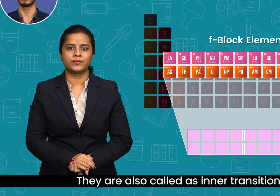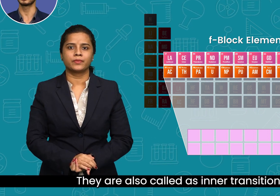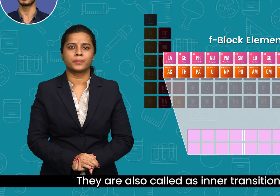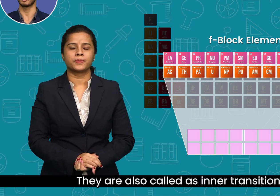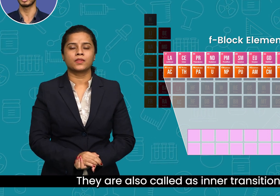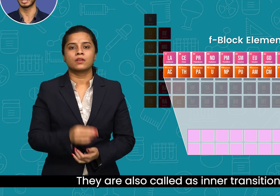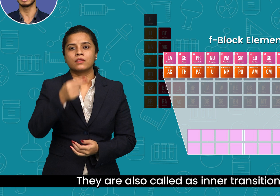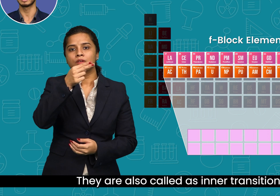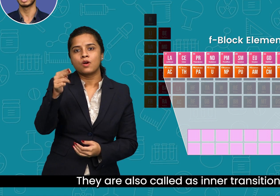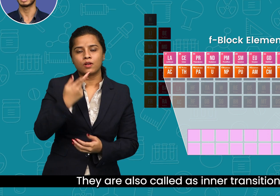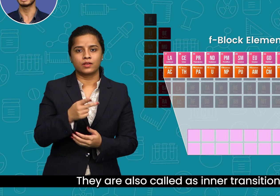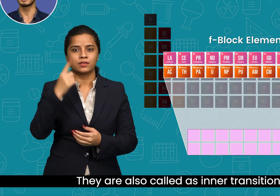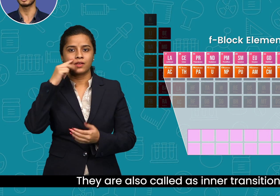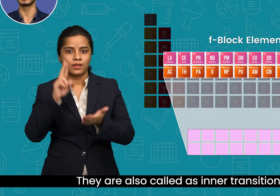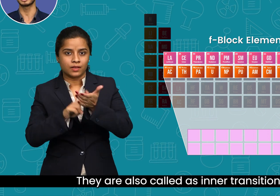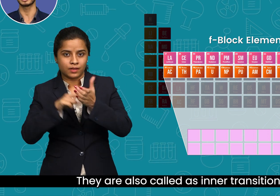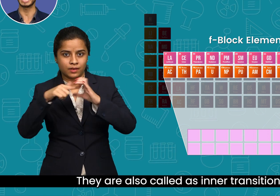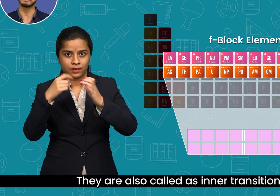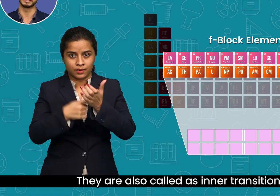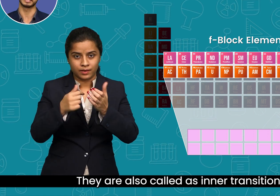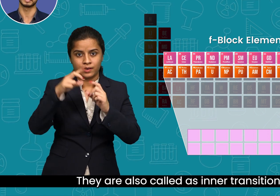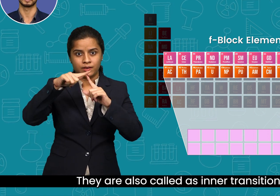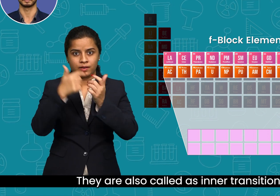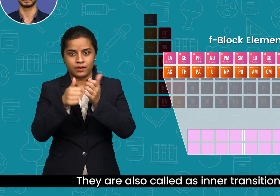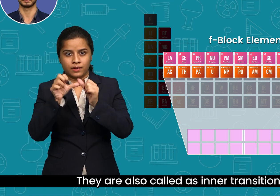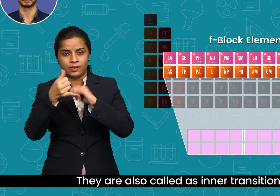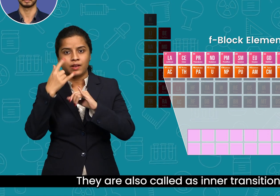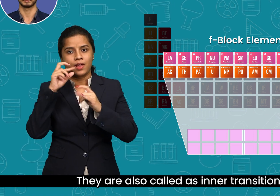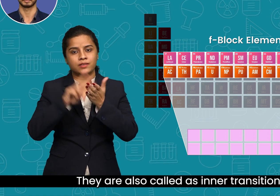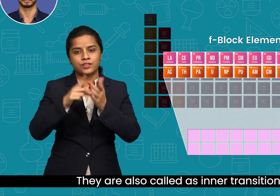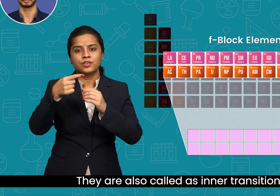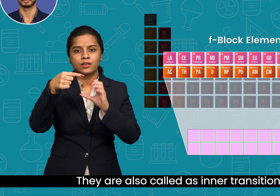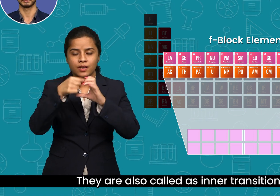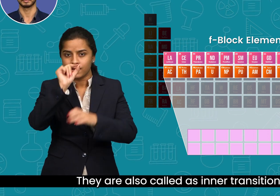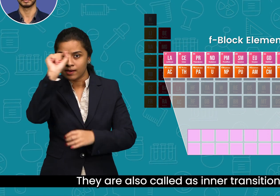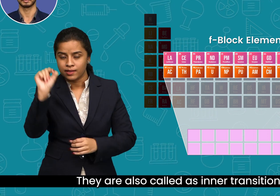They are also called as inner transition elements.